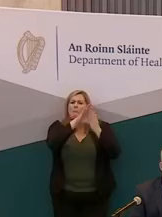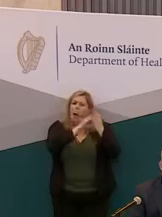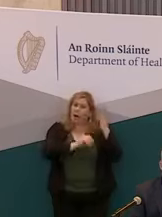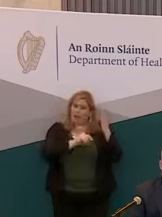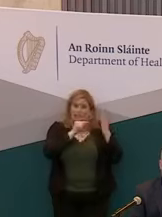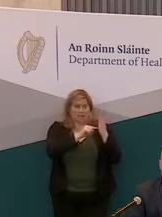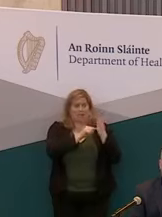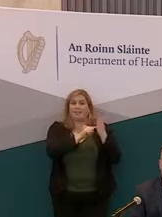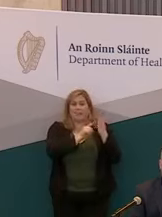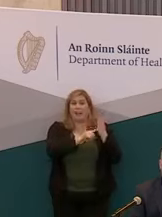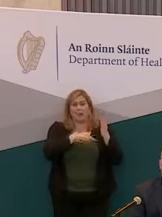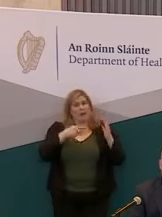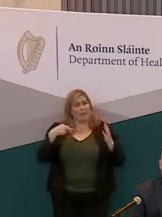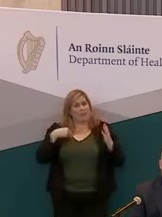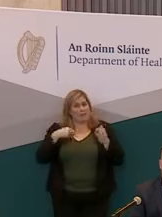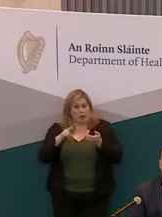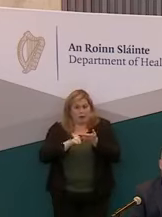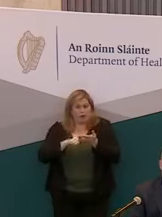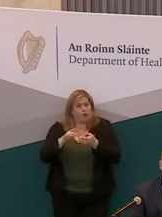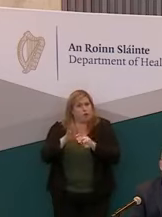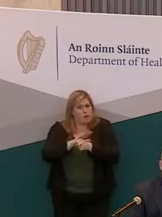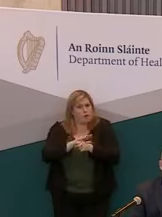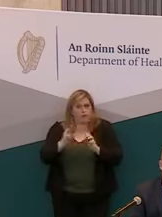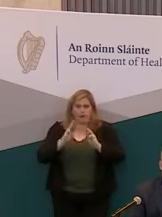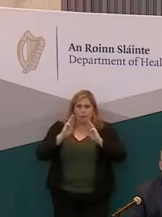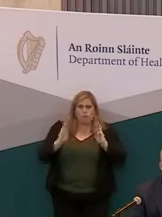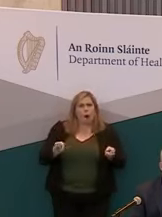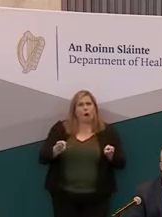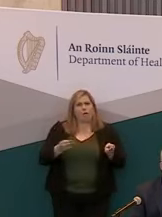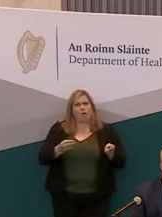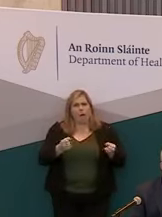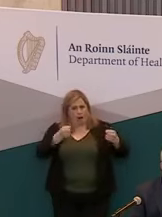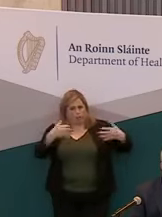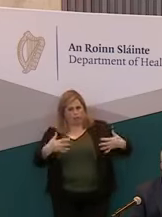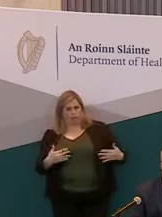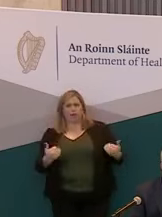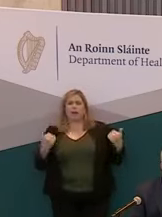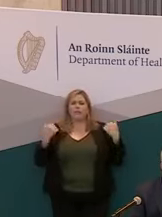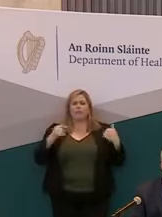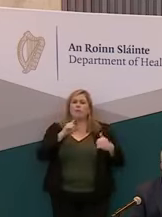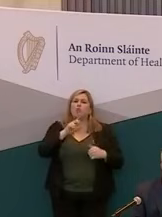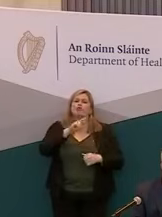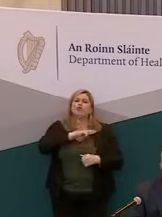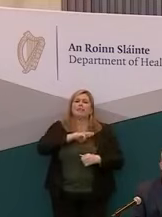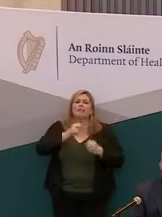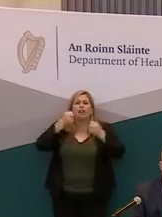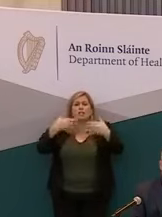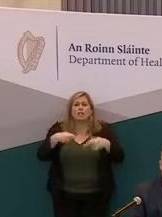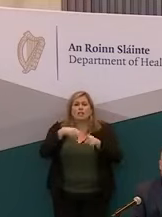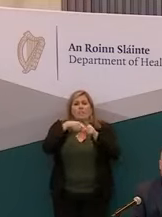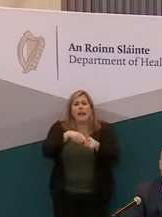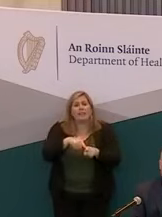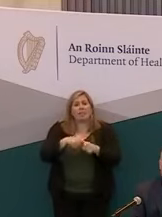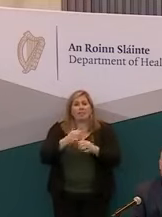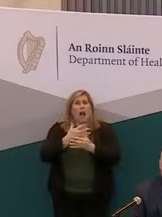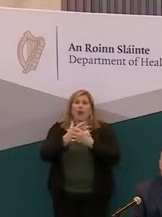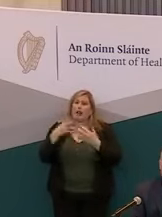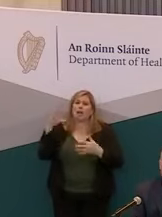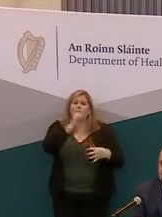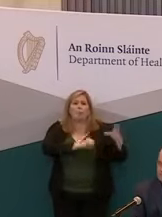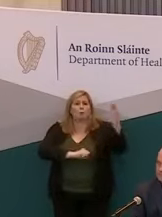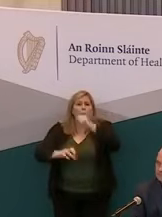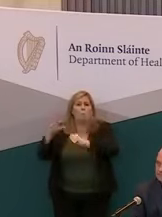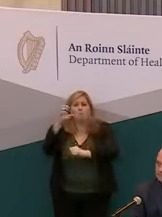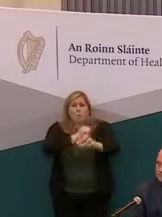powerful, but just to alert you that, of course, the output of models depends upon the assumptions. And there are many assumptions in these